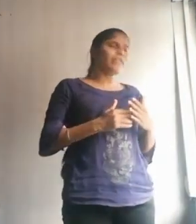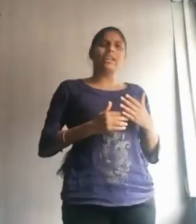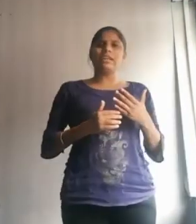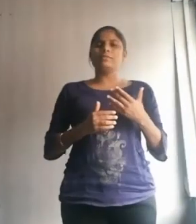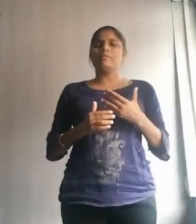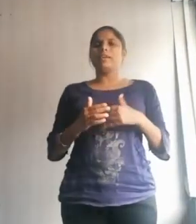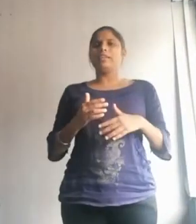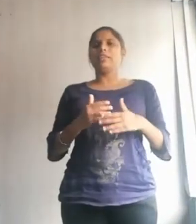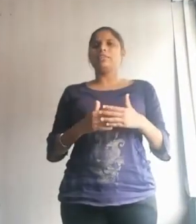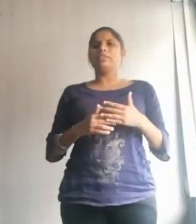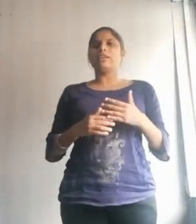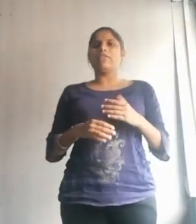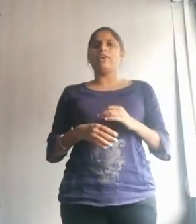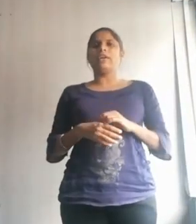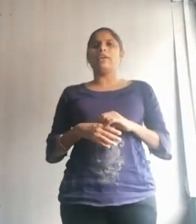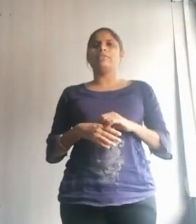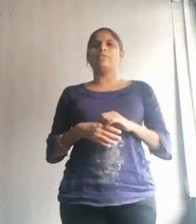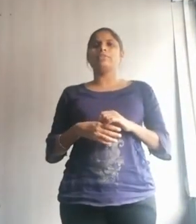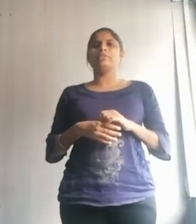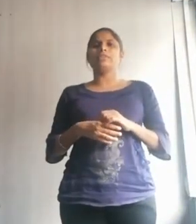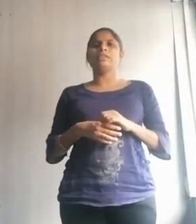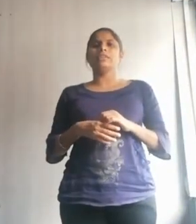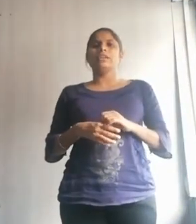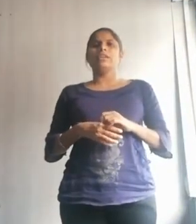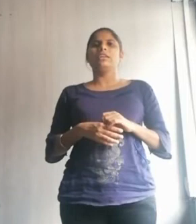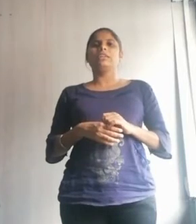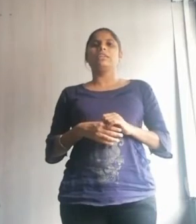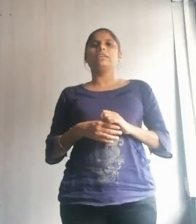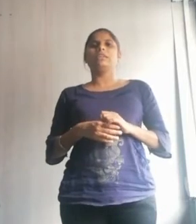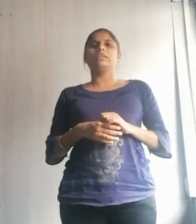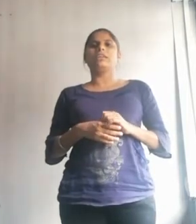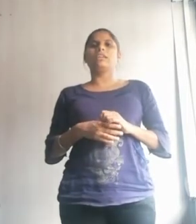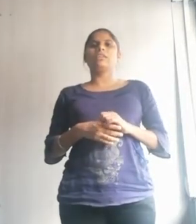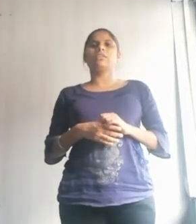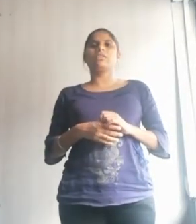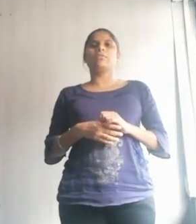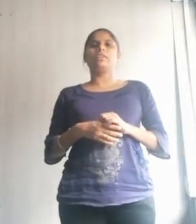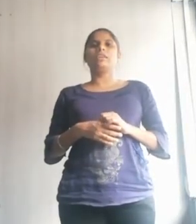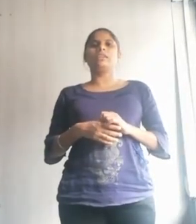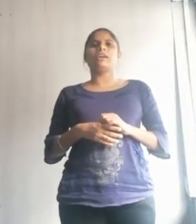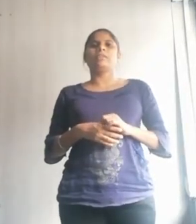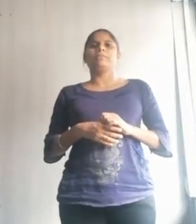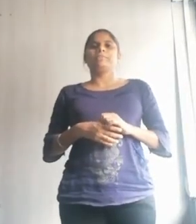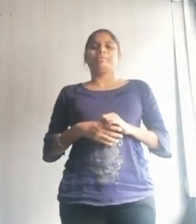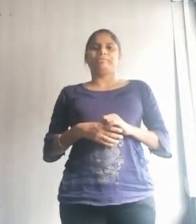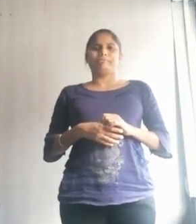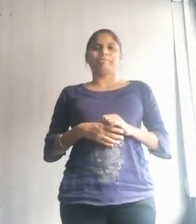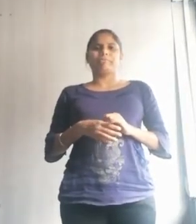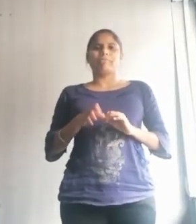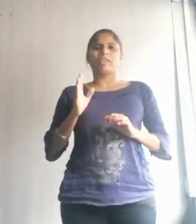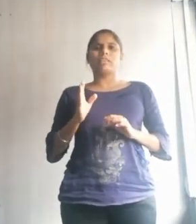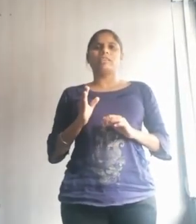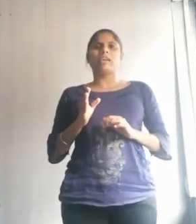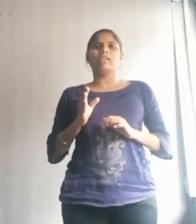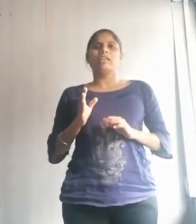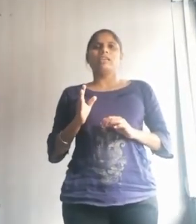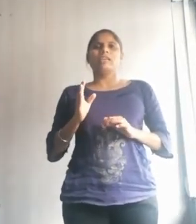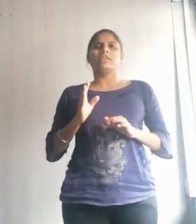will explain in the Java 8 features in the collection of the data. Then